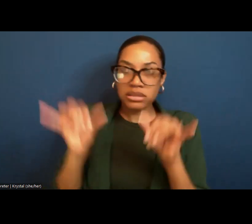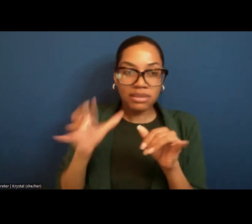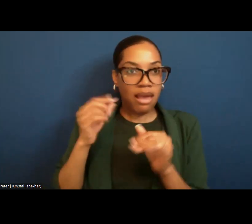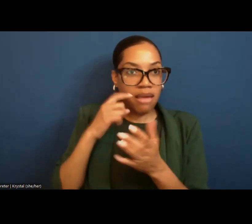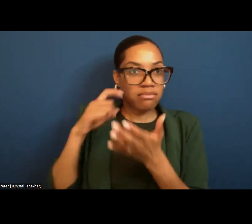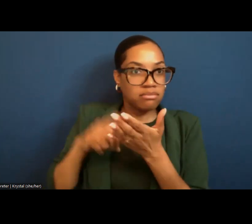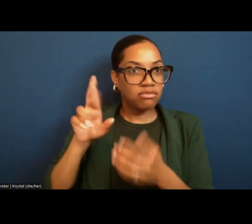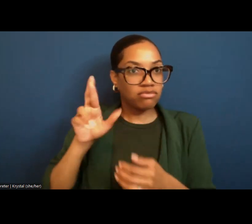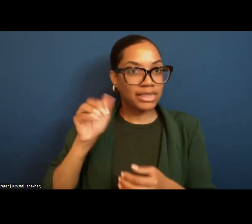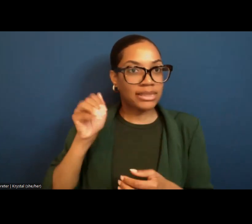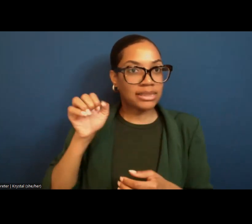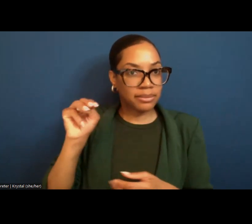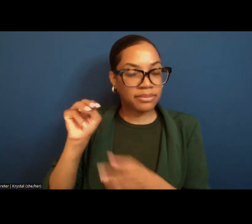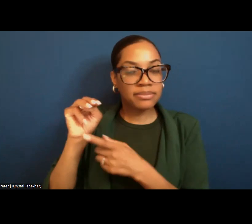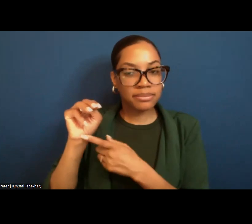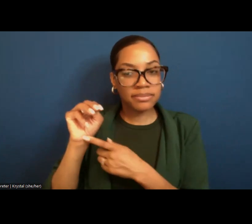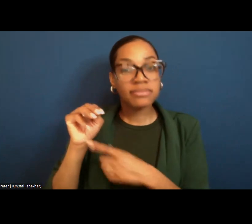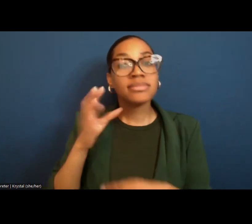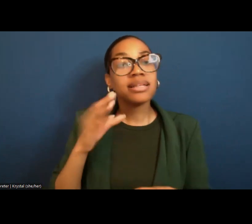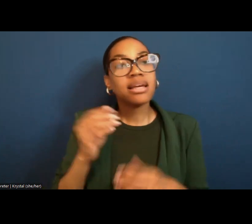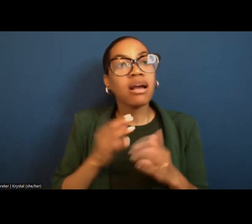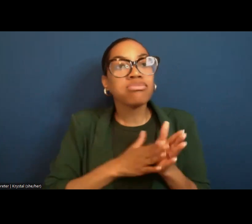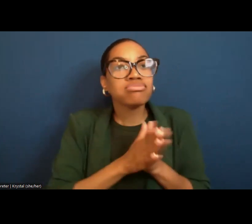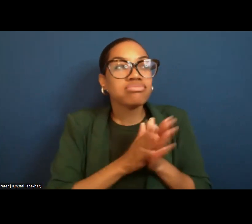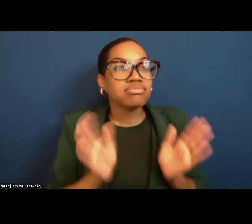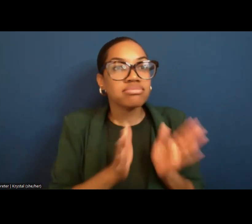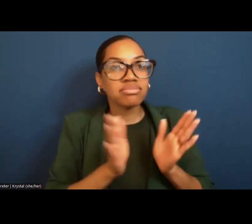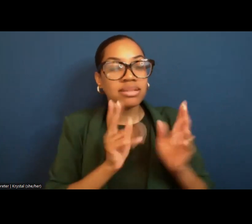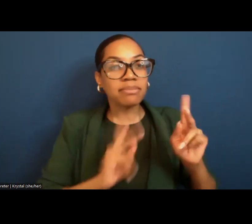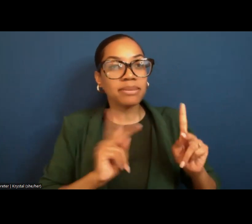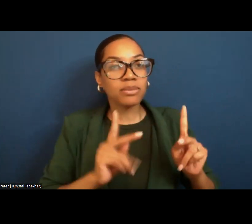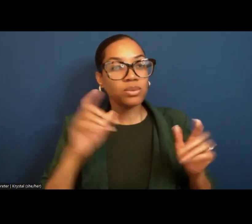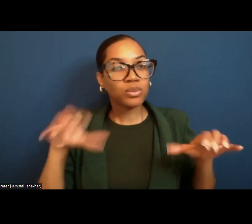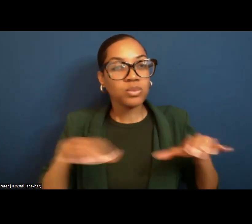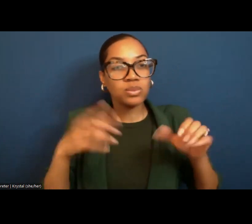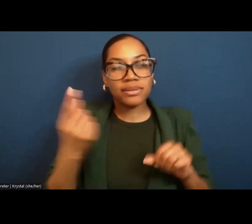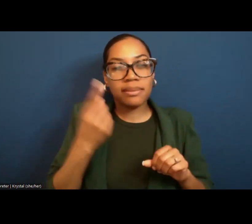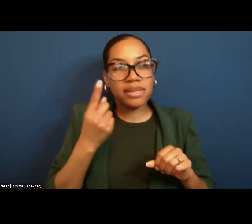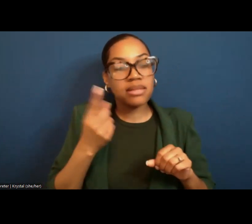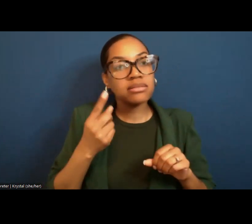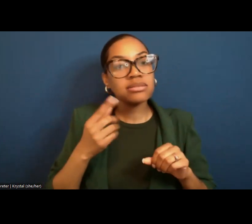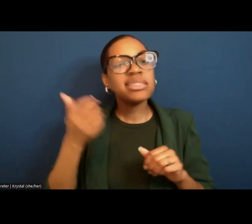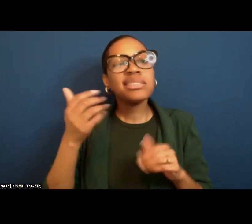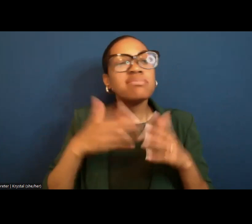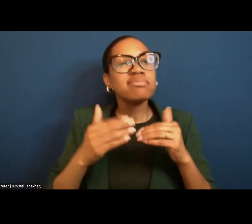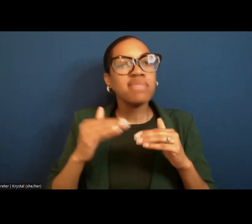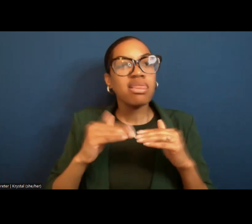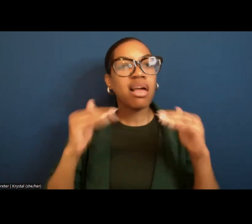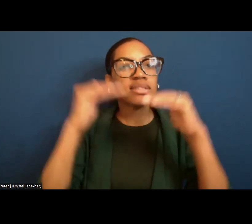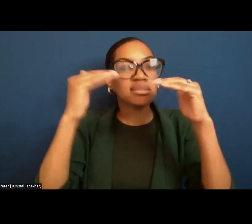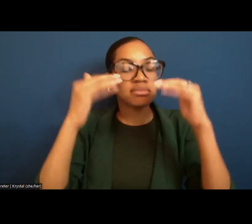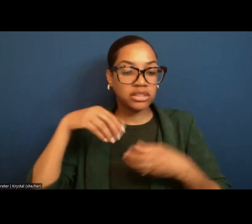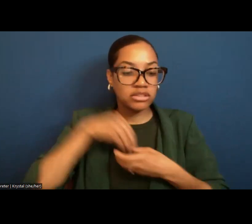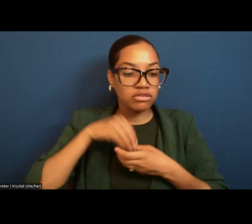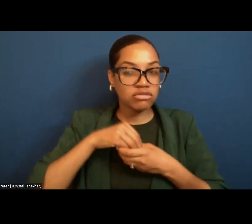environments, whether on an individual level or an institutional level, realizing the work has to be done everywhere by everybody. I'd like